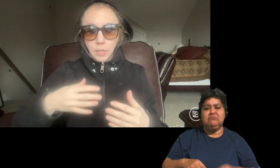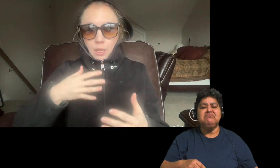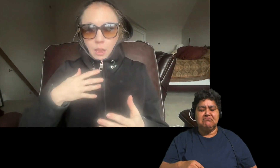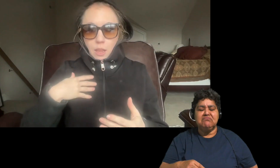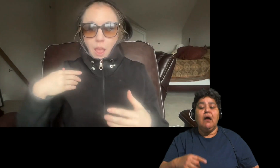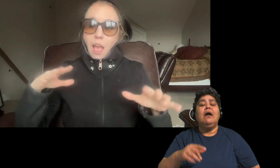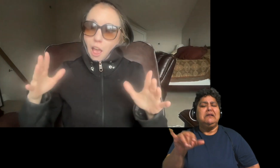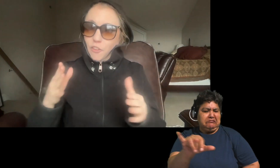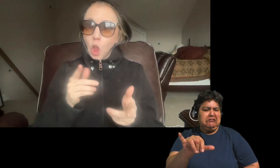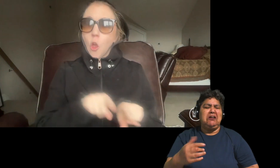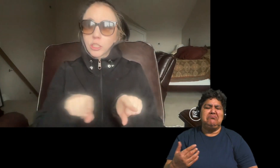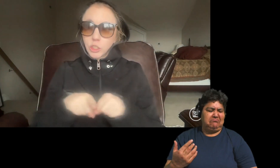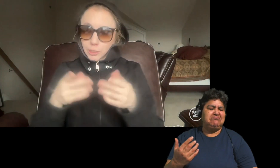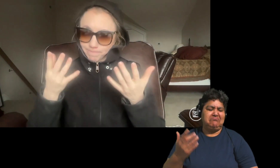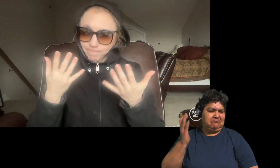do. So